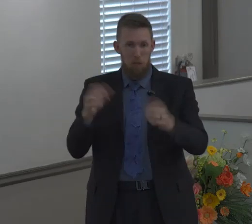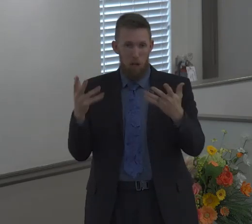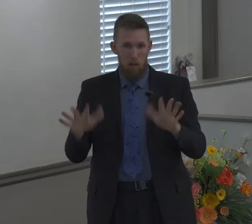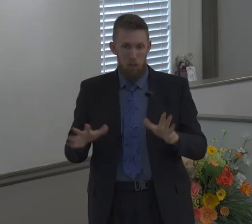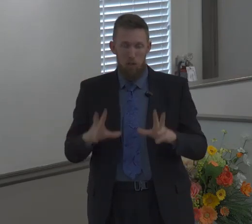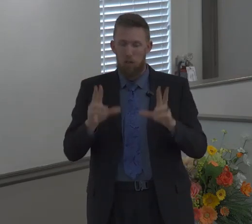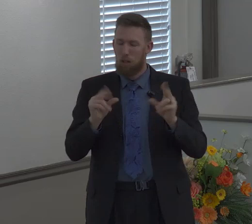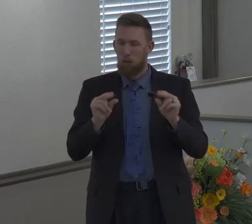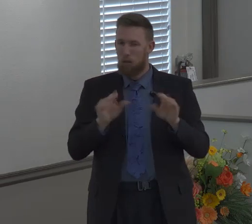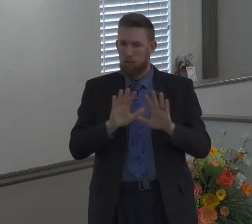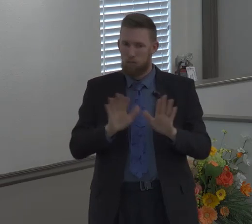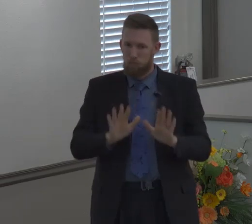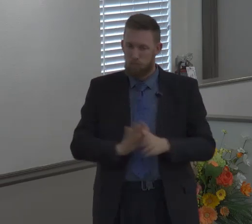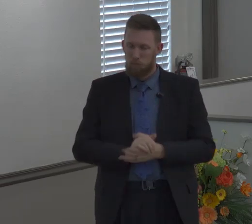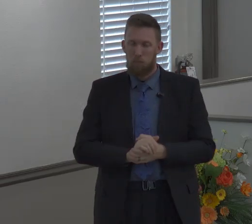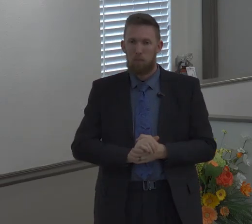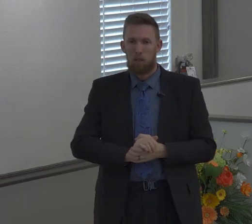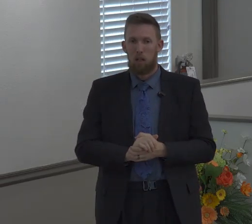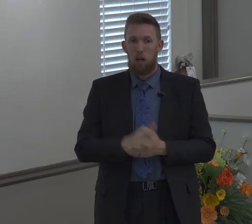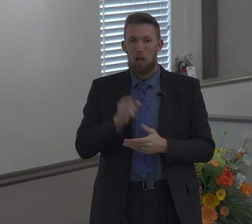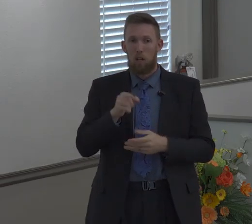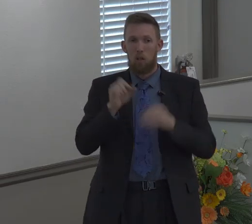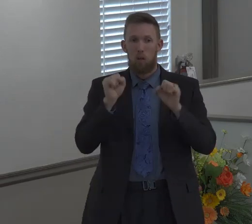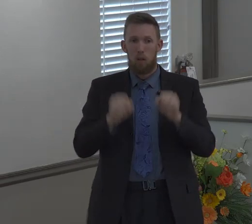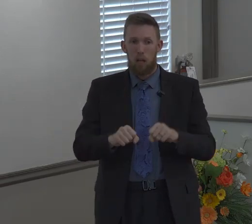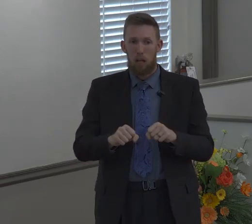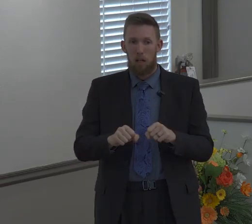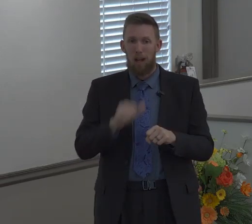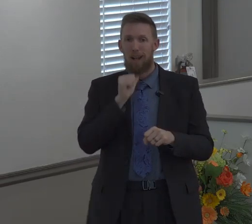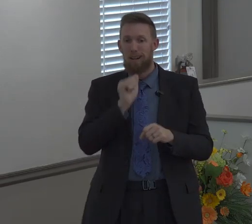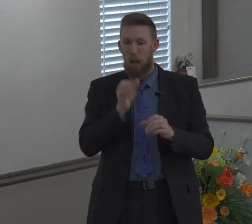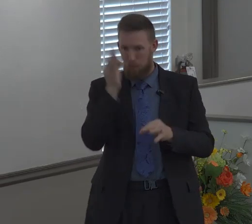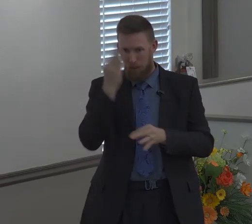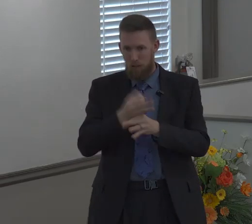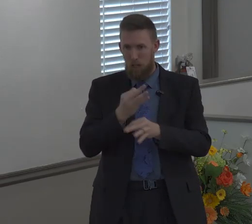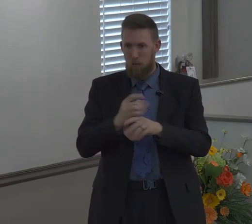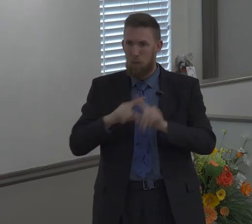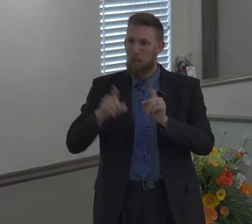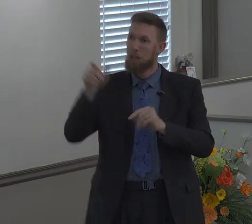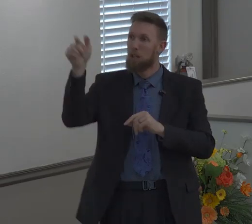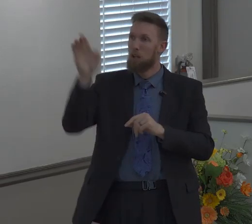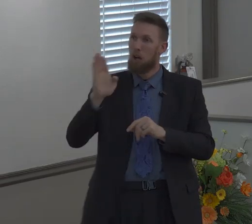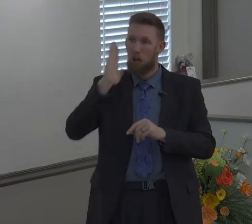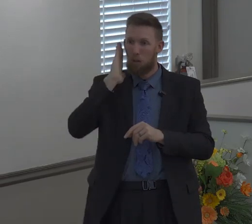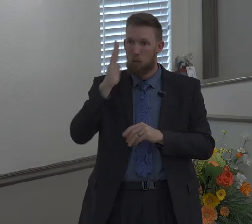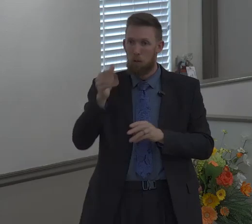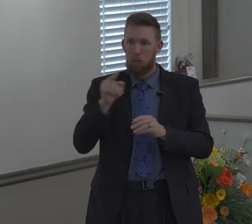all. Because again, you can be unfaithful, but God's going to stay true.